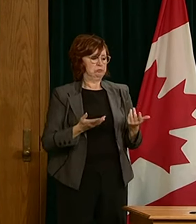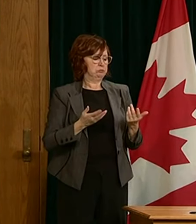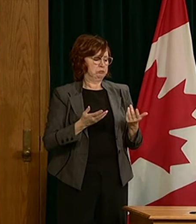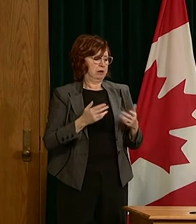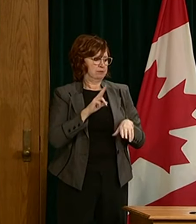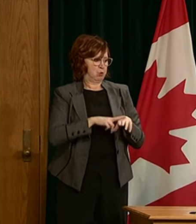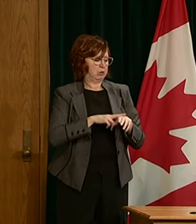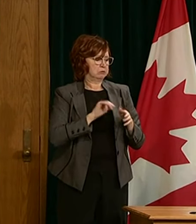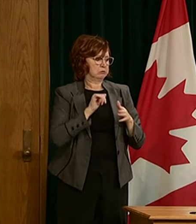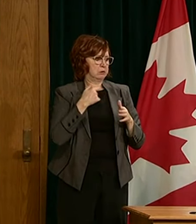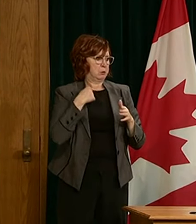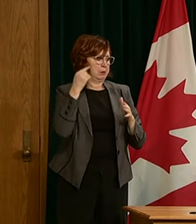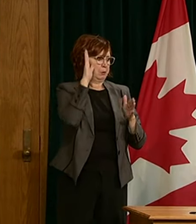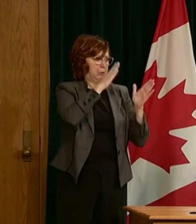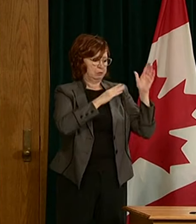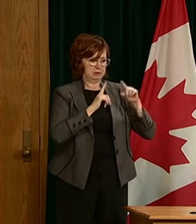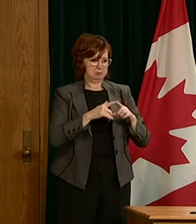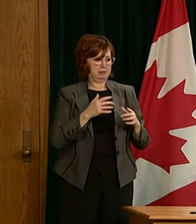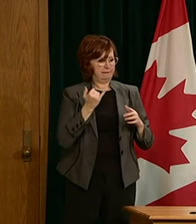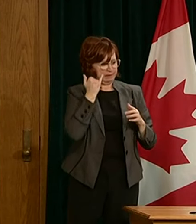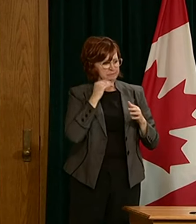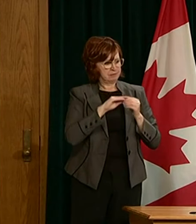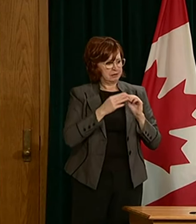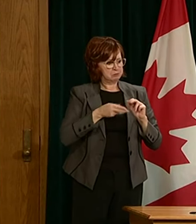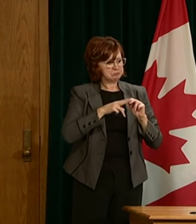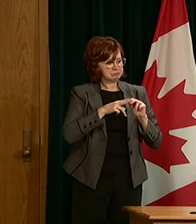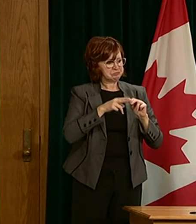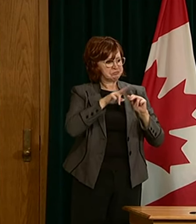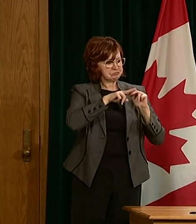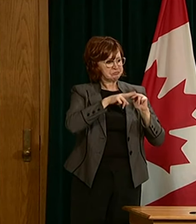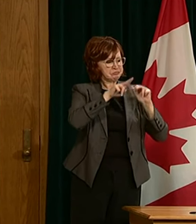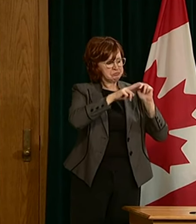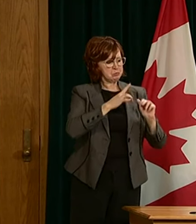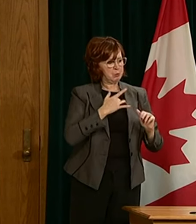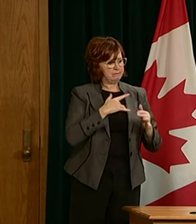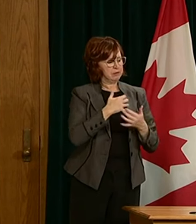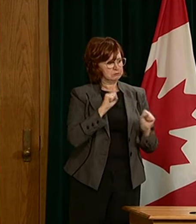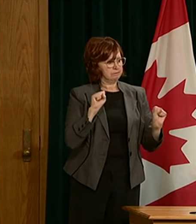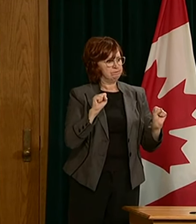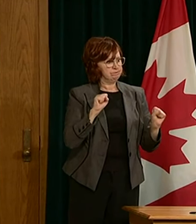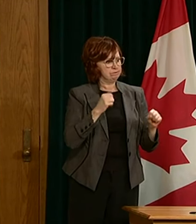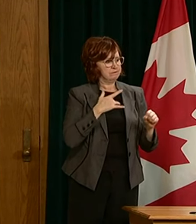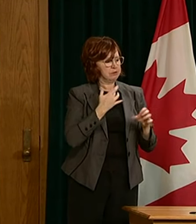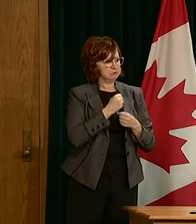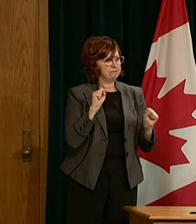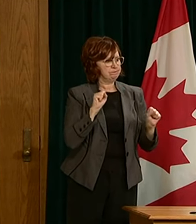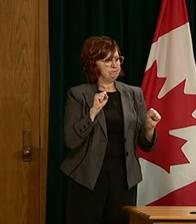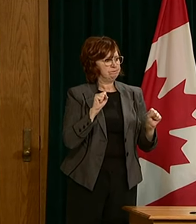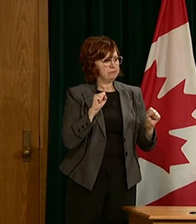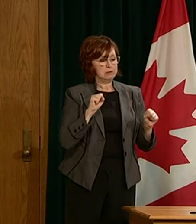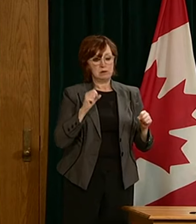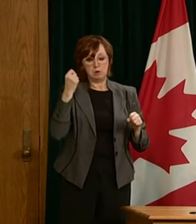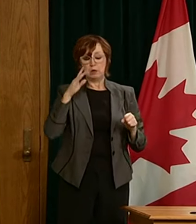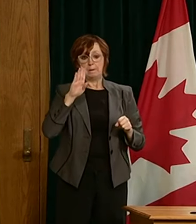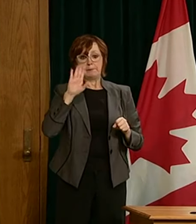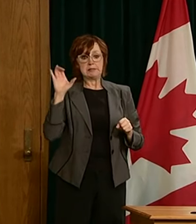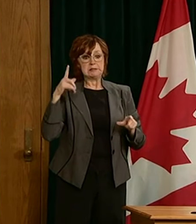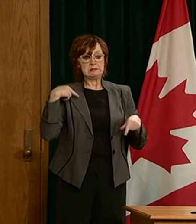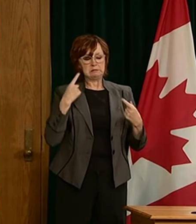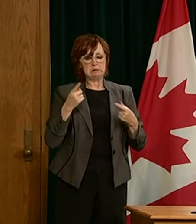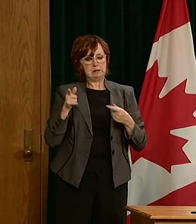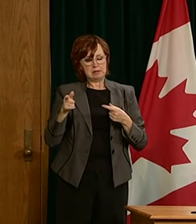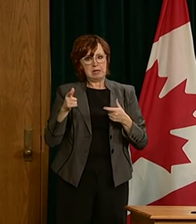hospitalization, we're in good shape awaiting these ventilators. We know also our partners in BC who were out ahead of us with this over 3